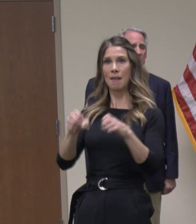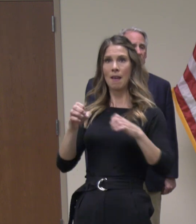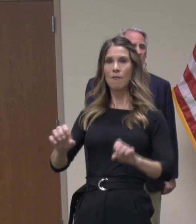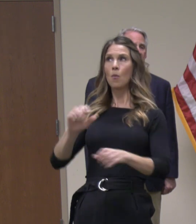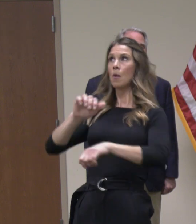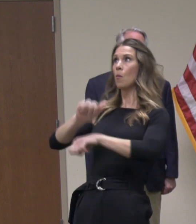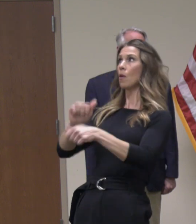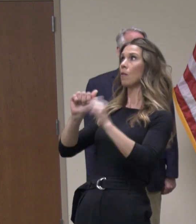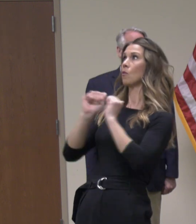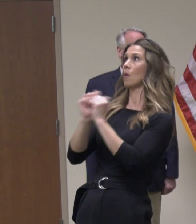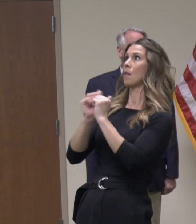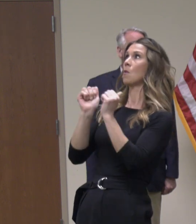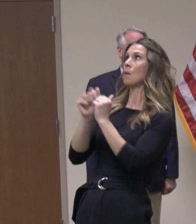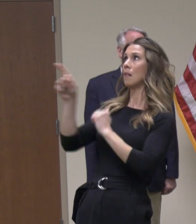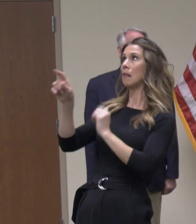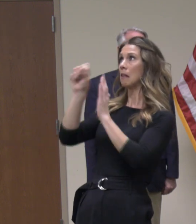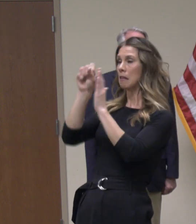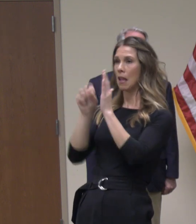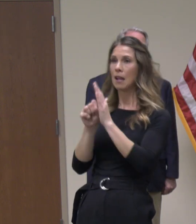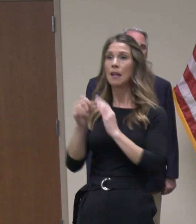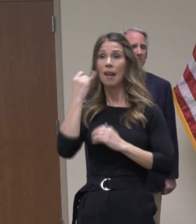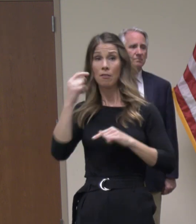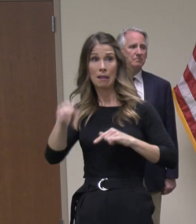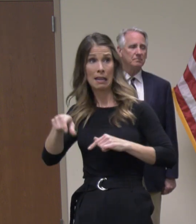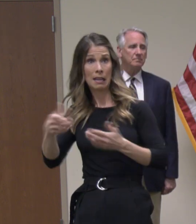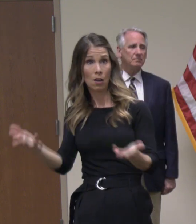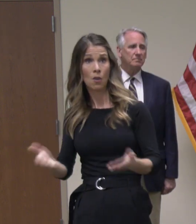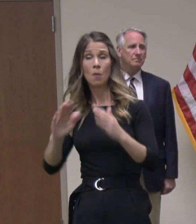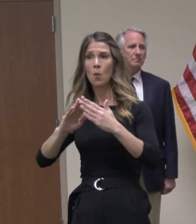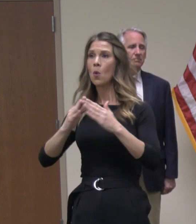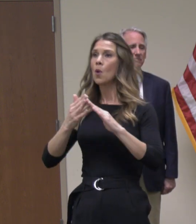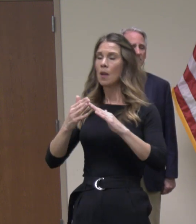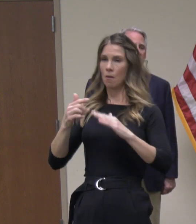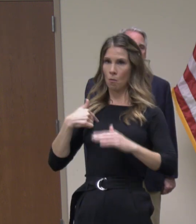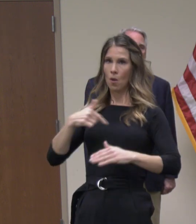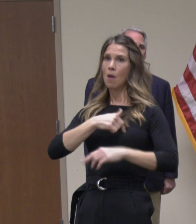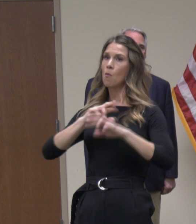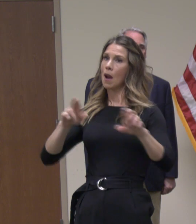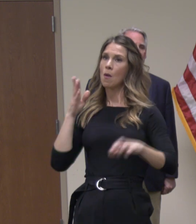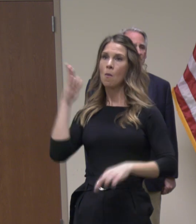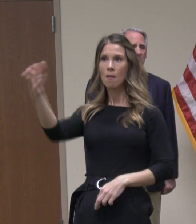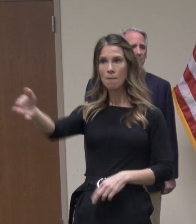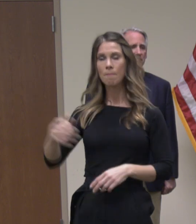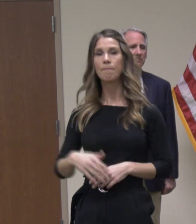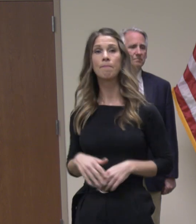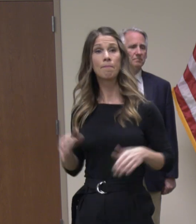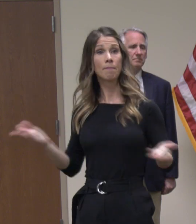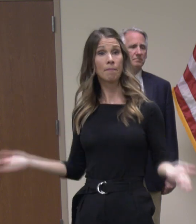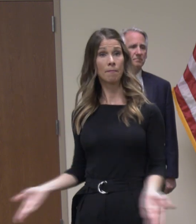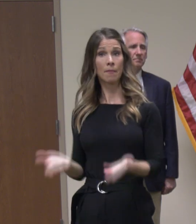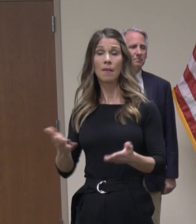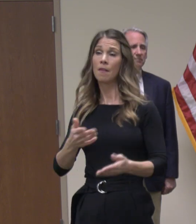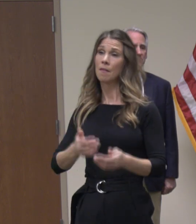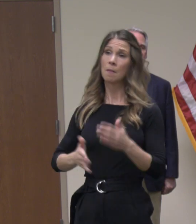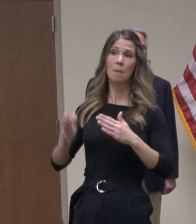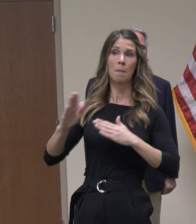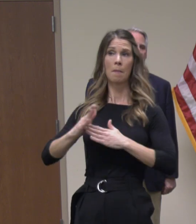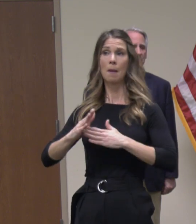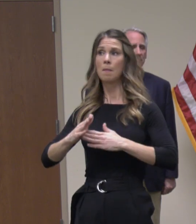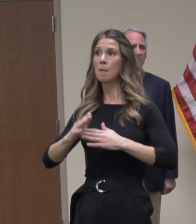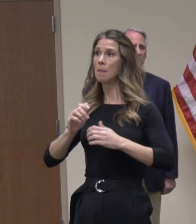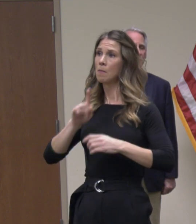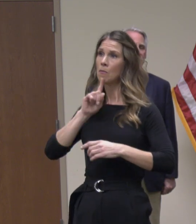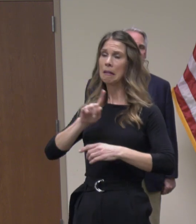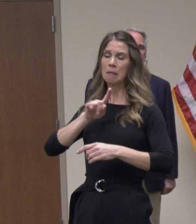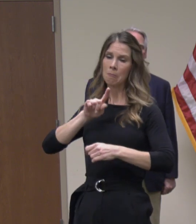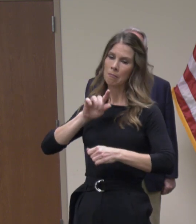as well. If this is needed in our community, we will be ready. We have some of the most dedicated and committed public